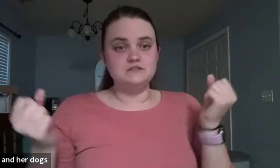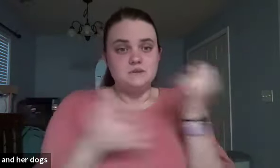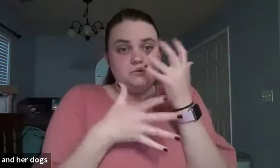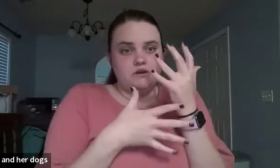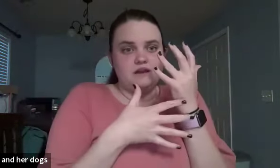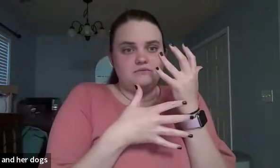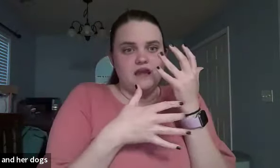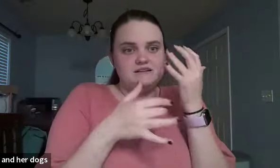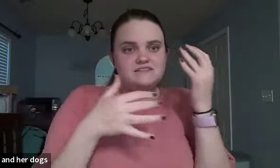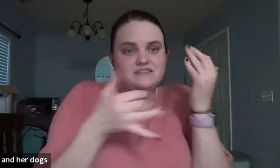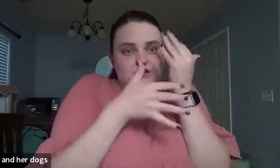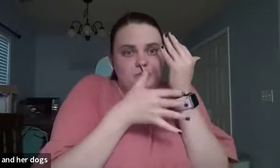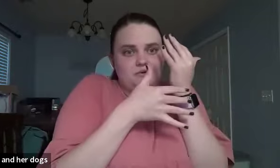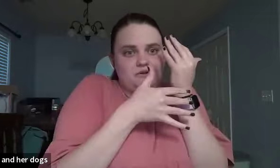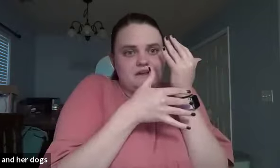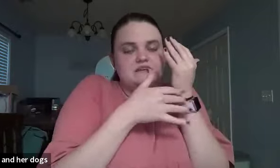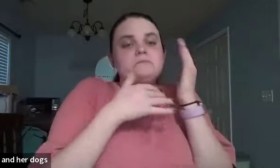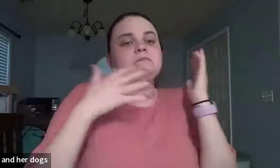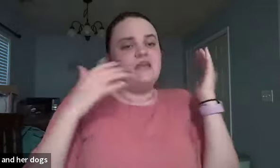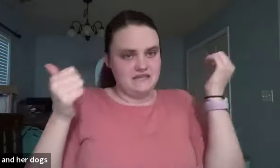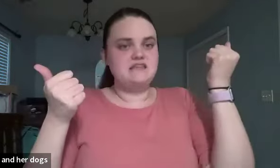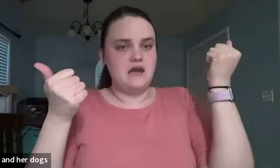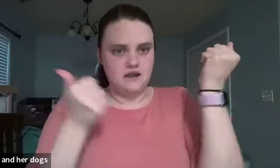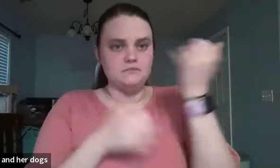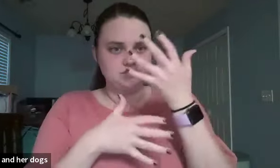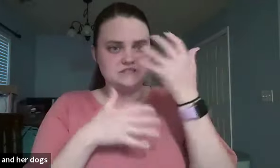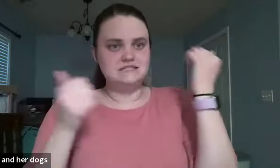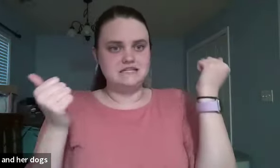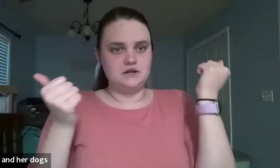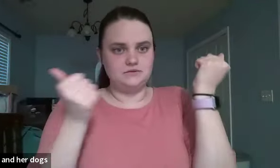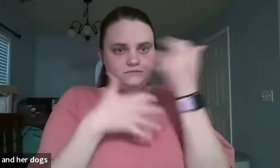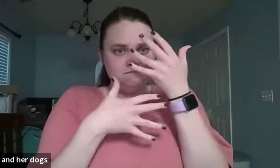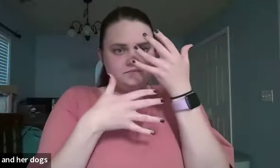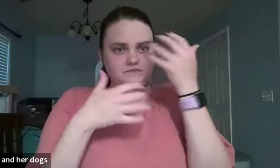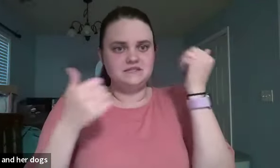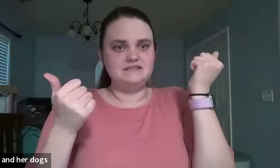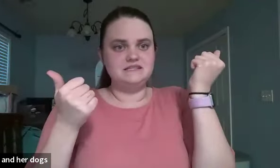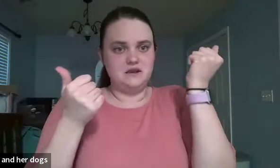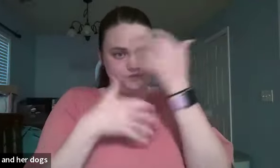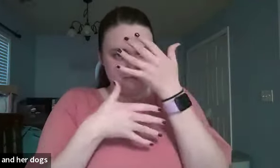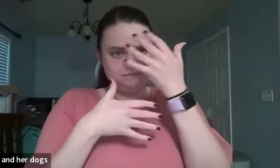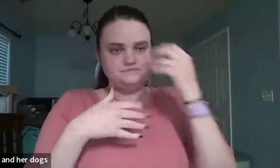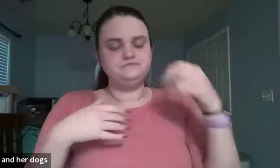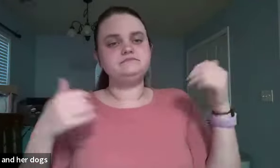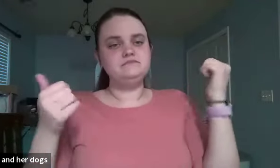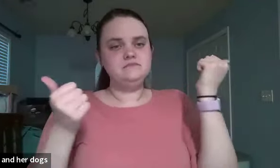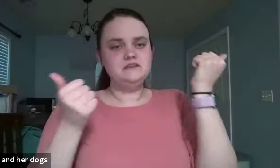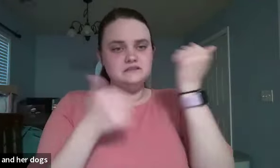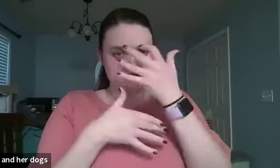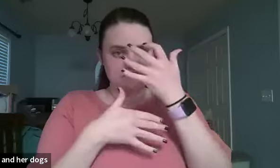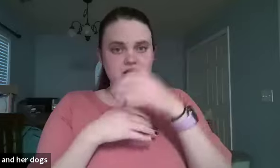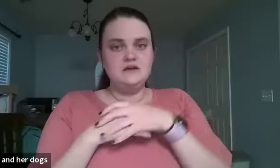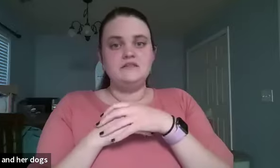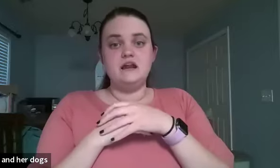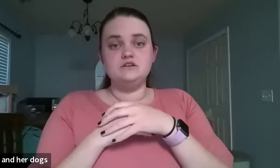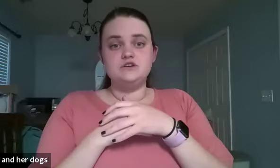startled, some people will kind of react like this. They'll like pull their hands up. It's that kind of motion. Scared, scared, scared. That also